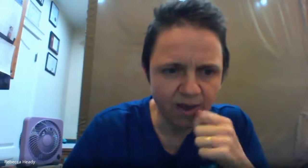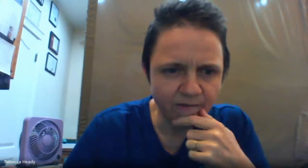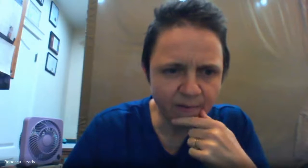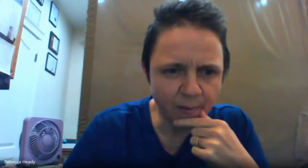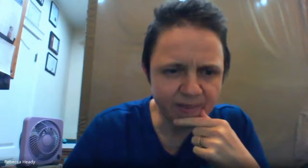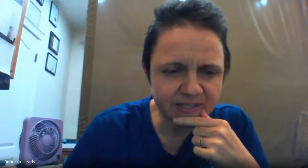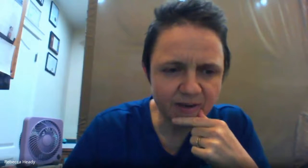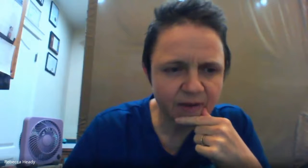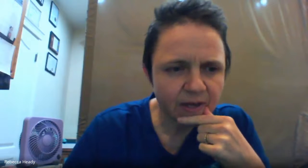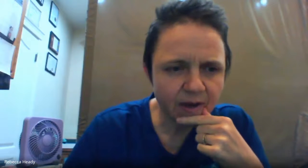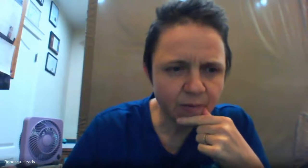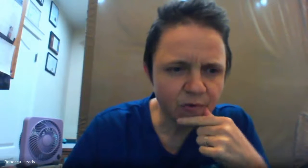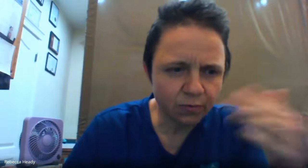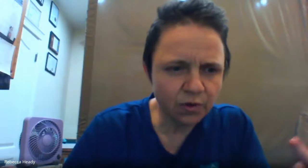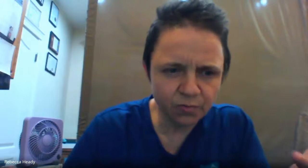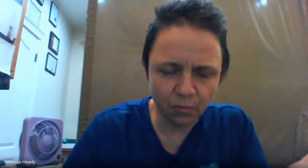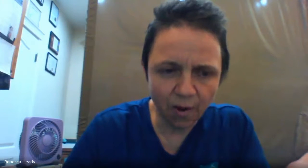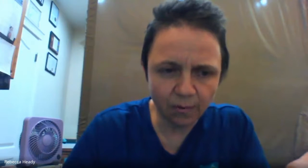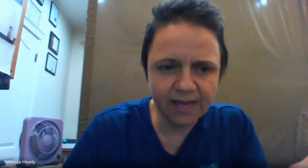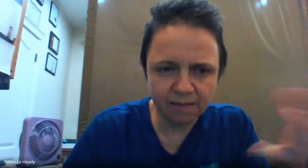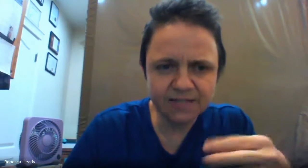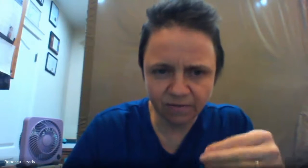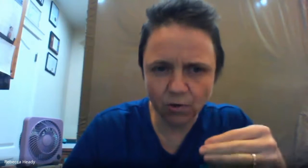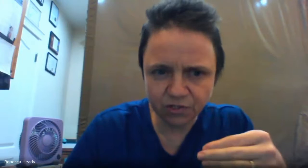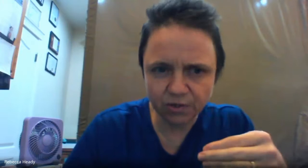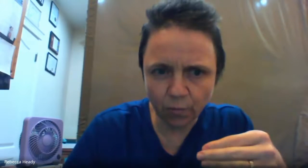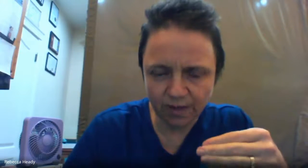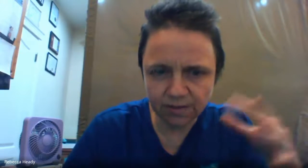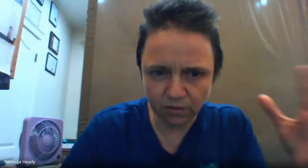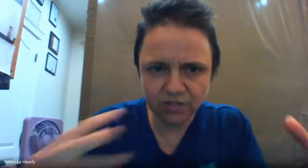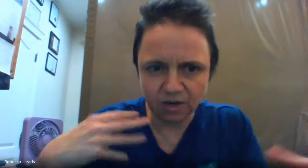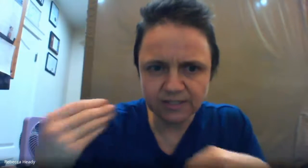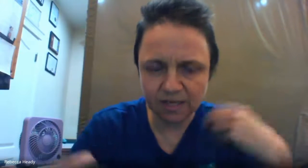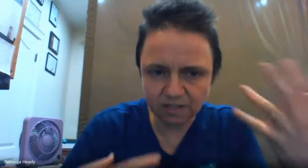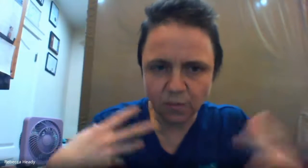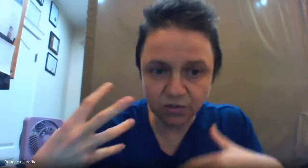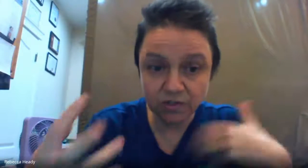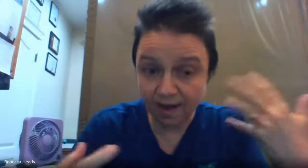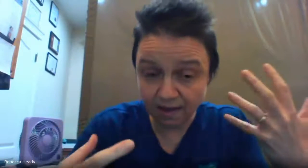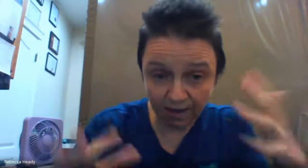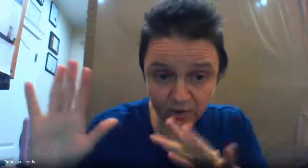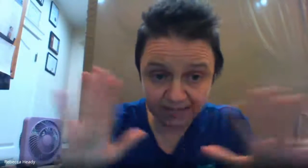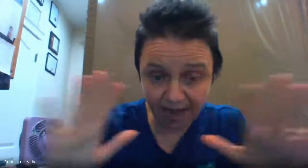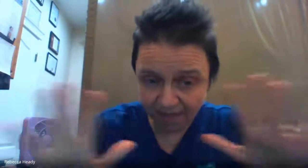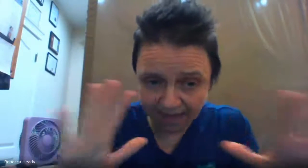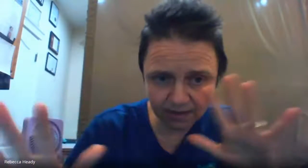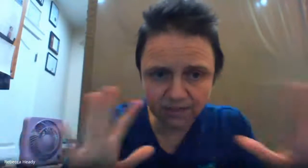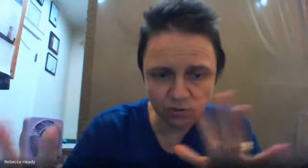have a family member that's deaf. You're probably in the deaf culture a little bit, so you're starting to get exposure to that. Have you guys had that